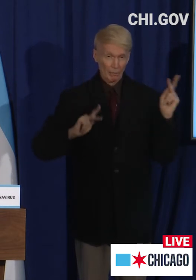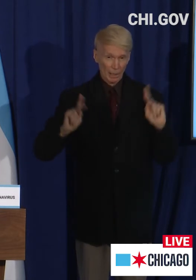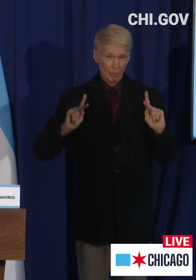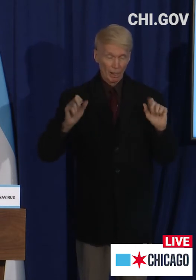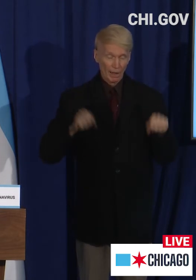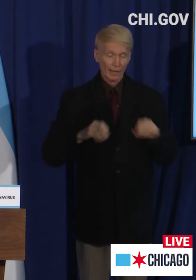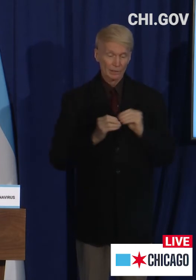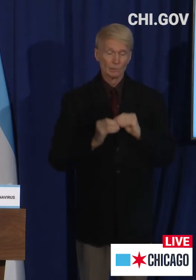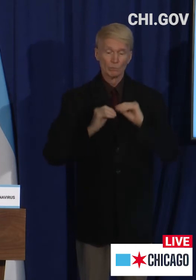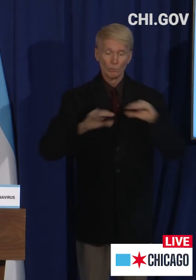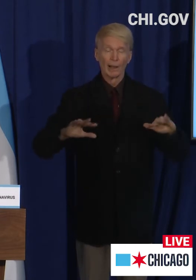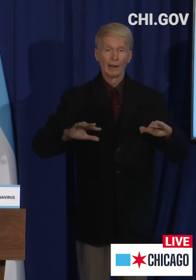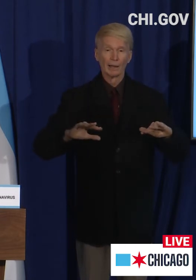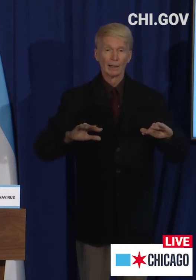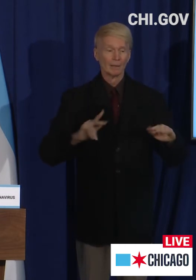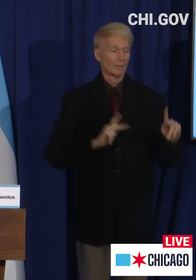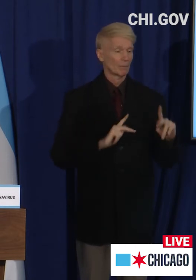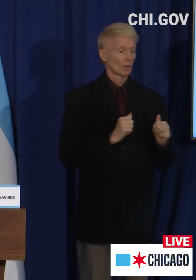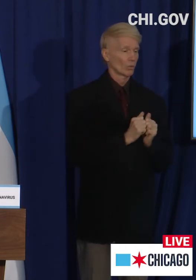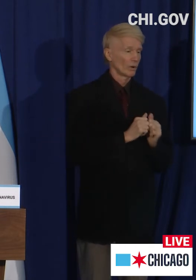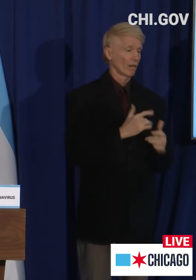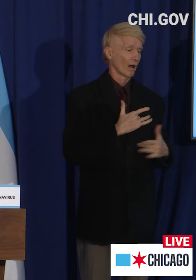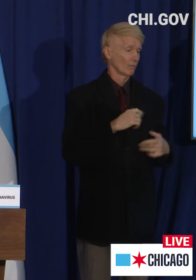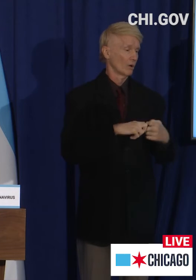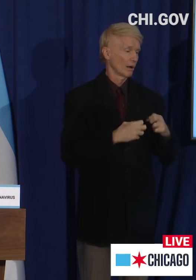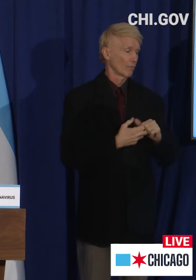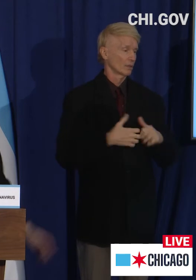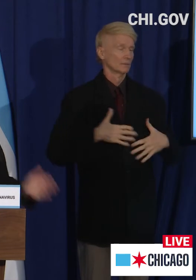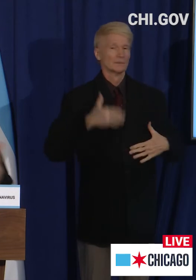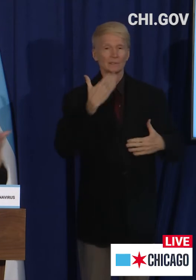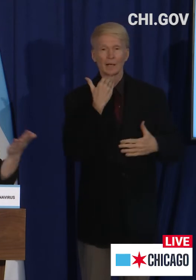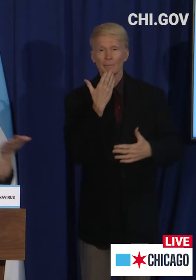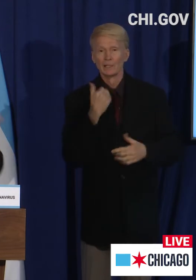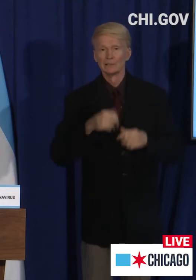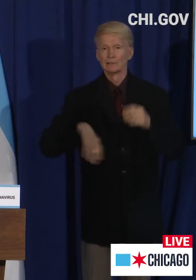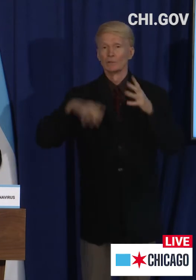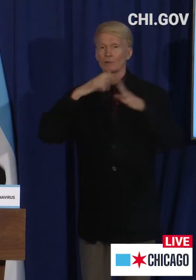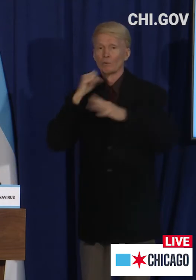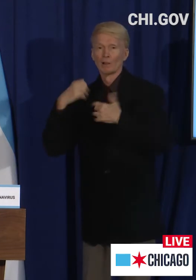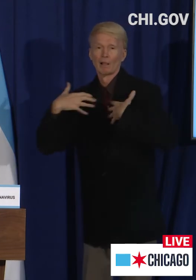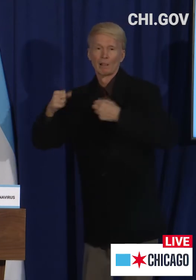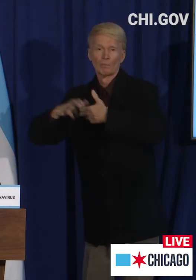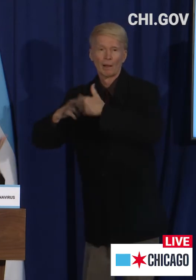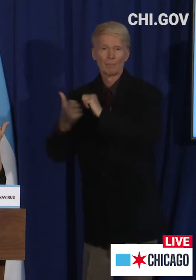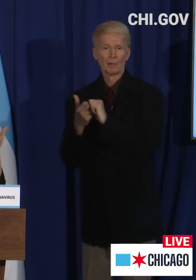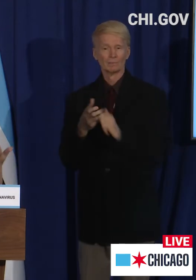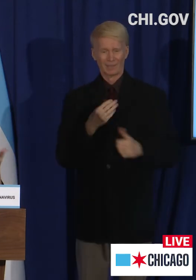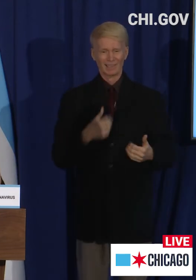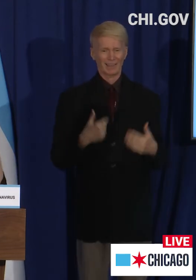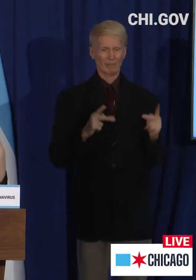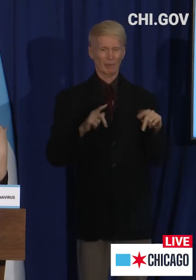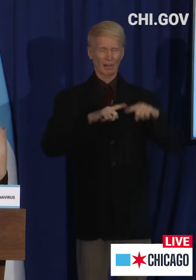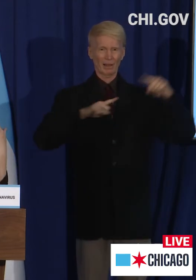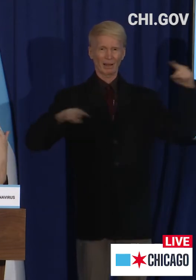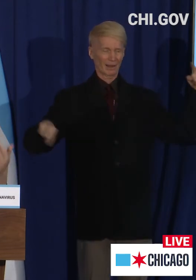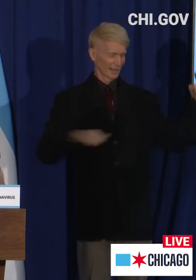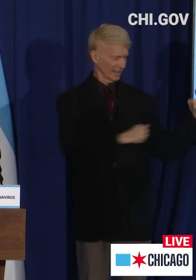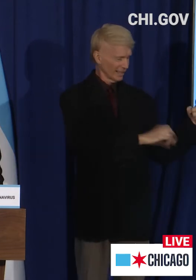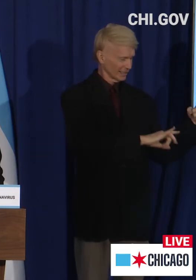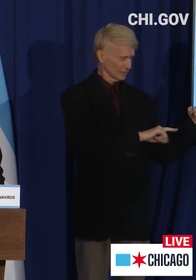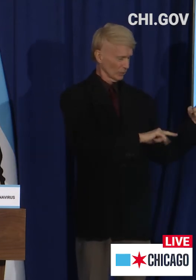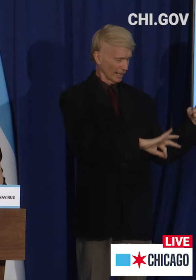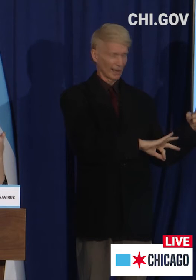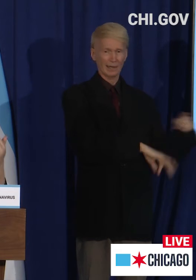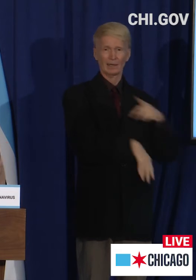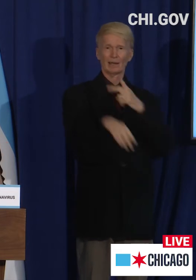folks with underlying conditions and those who are older. And so I would ask young people, but not just young people, I showed you data today, our 18 to 29-year-olds,